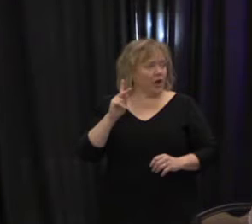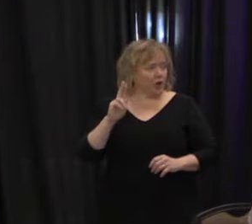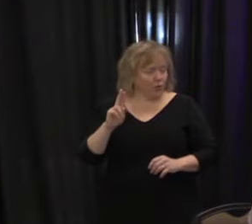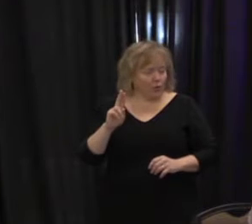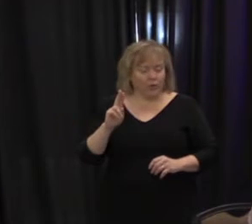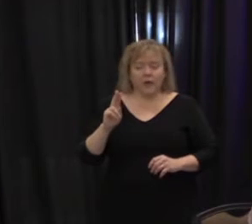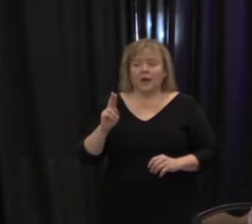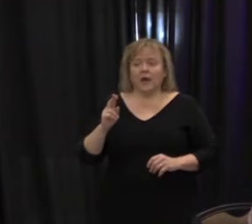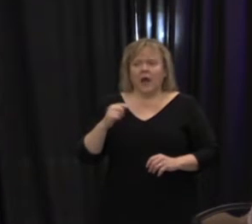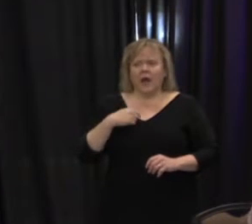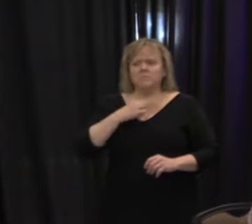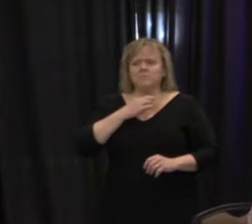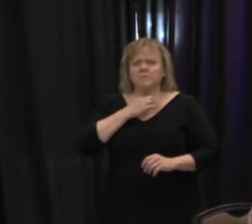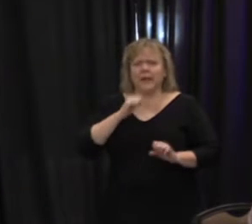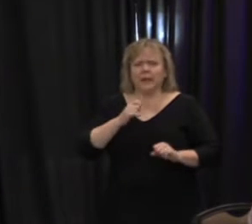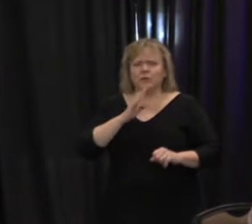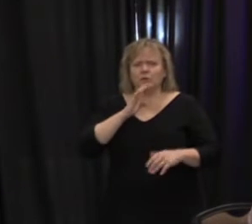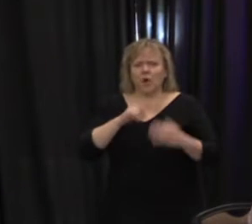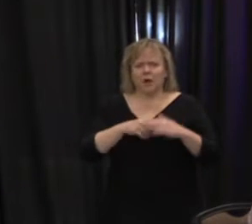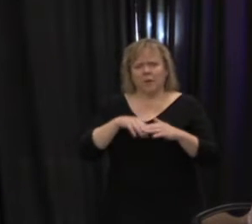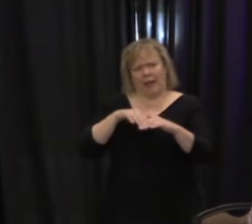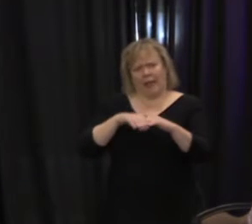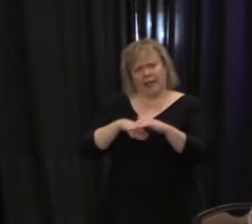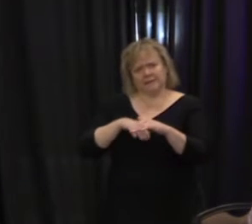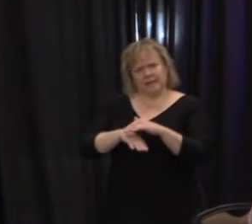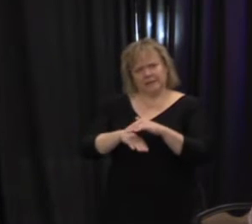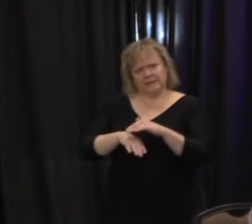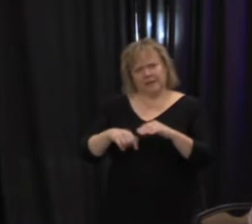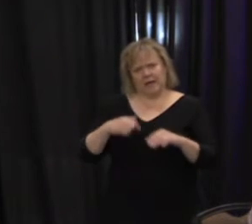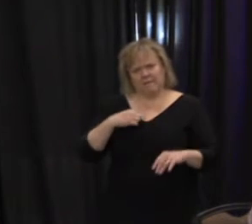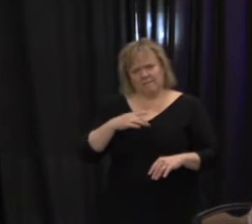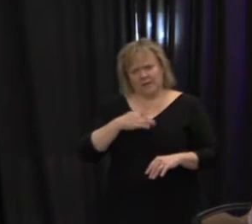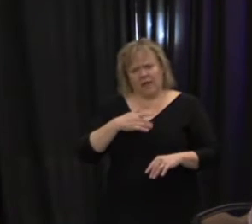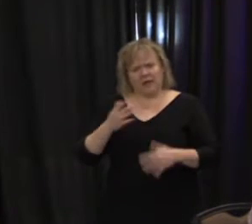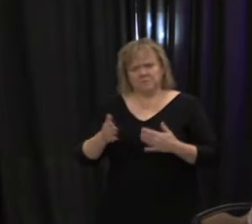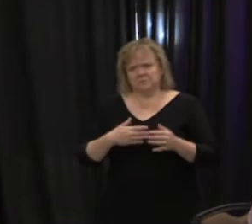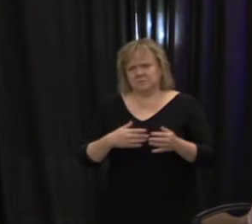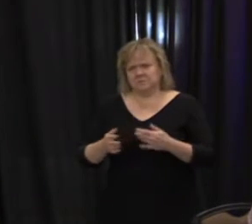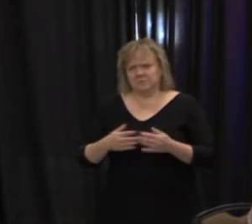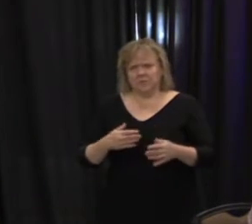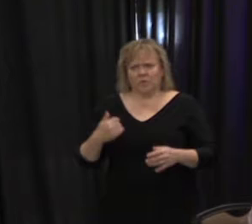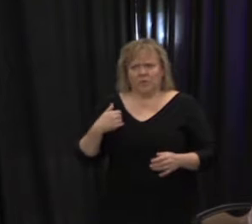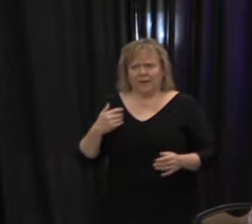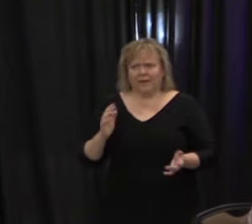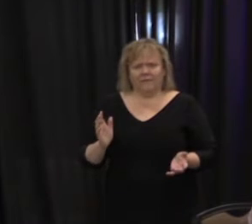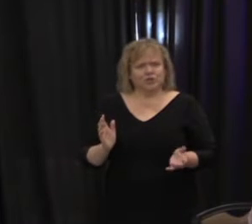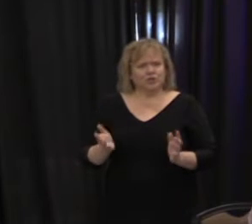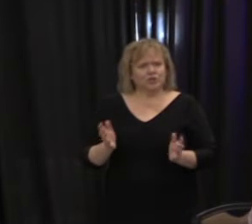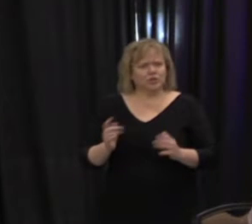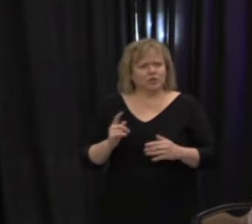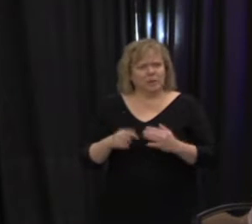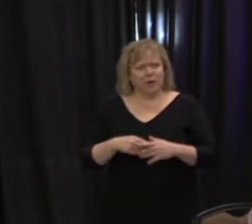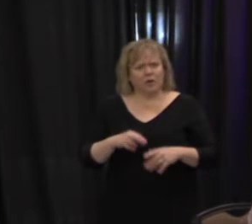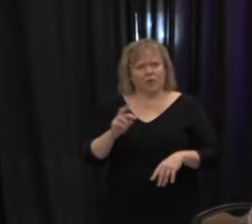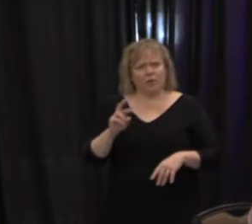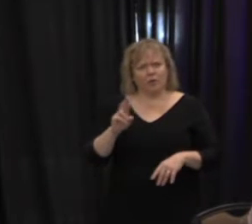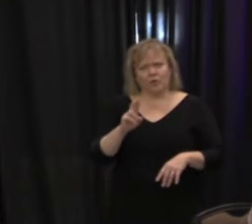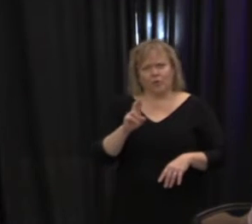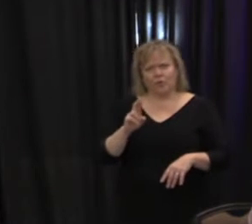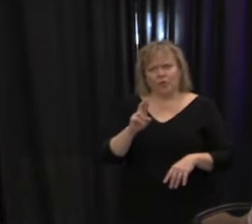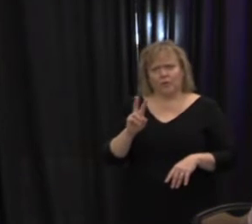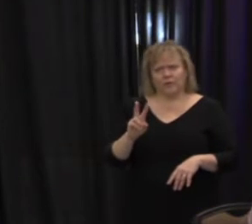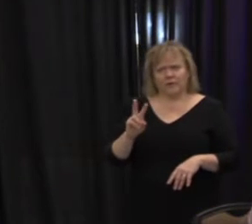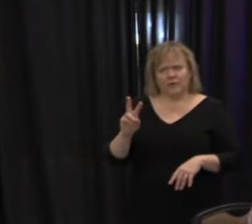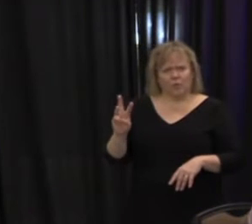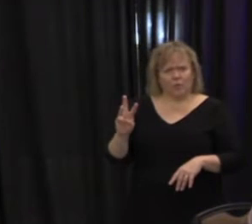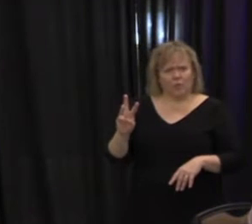if you could talk a little more about access, because I feel, even with the conversation about the potential of Roe v. Wade getting overturned,